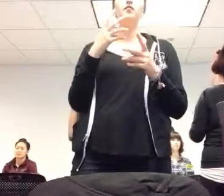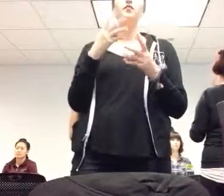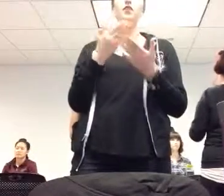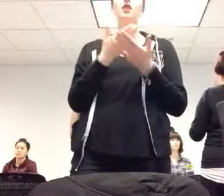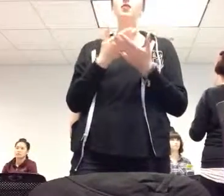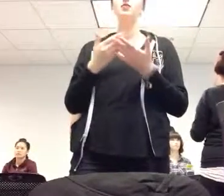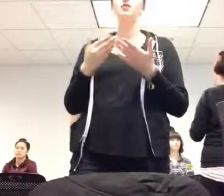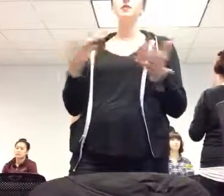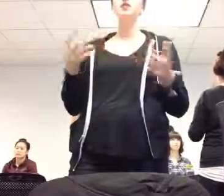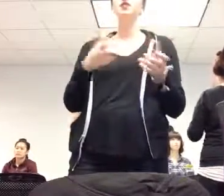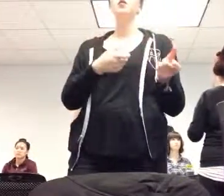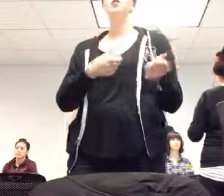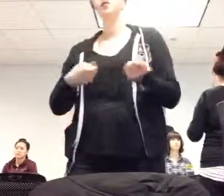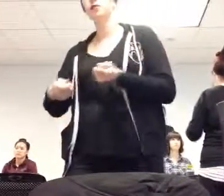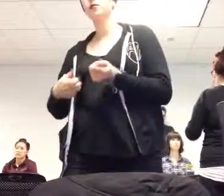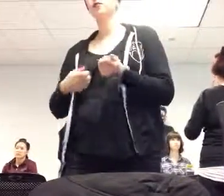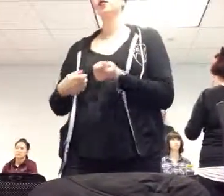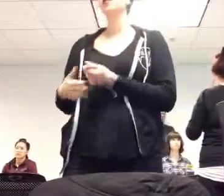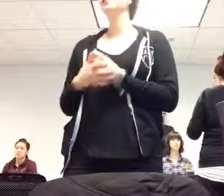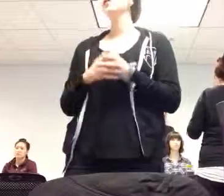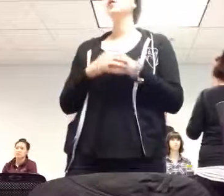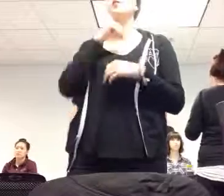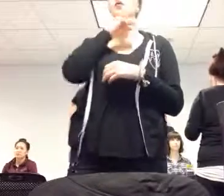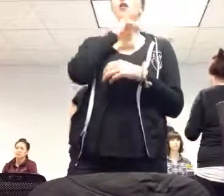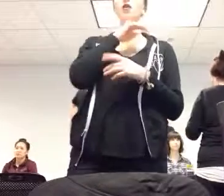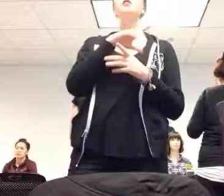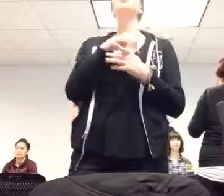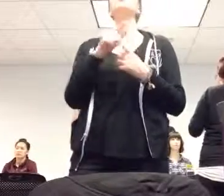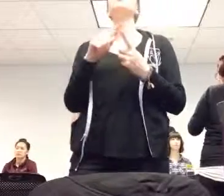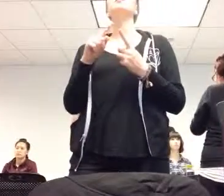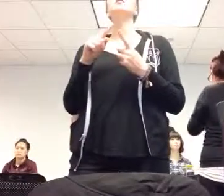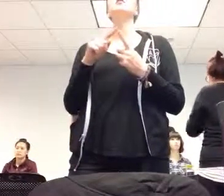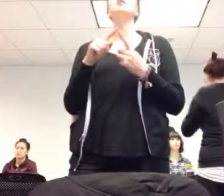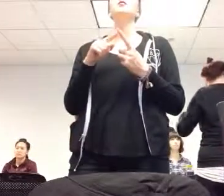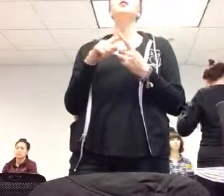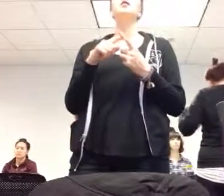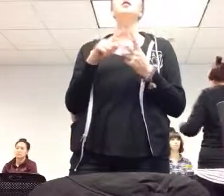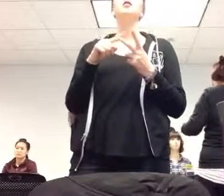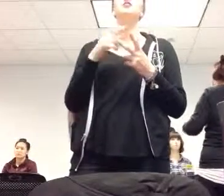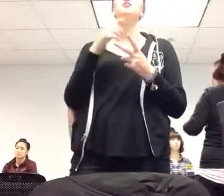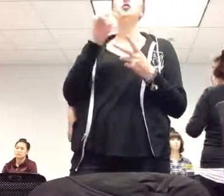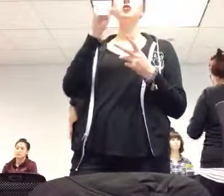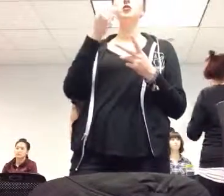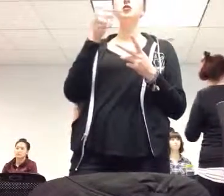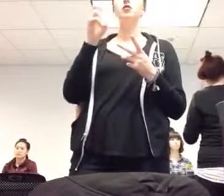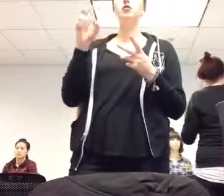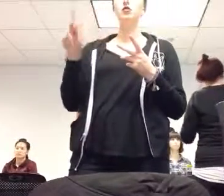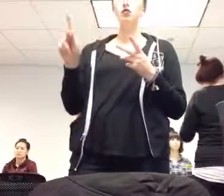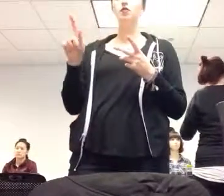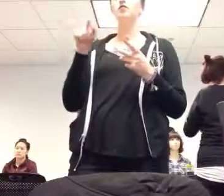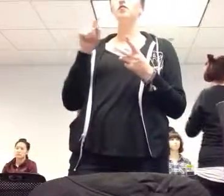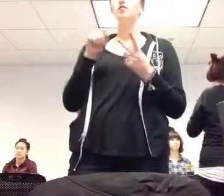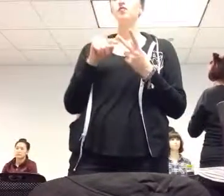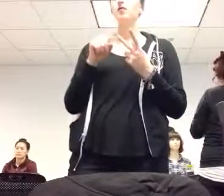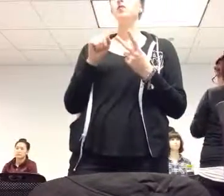butchering, and there again, sheep. There again, it was used for wool. It was used for a number of items, not so much for killing